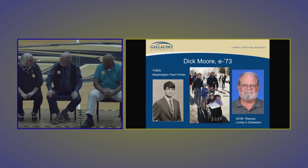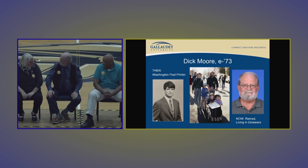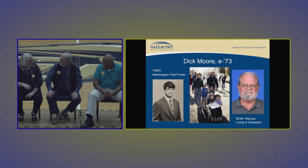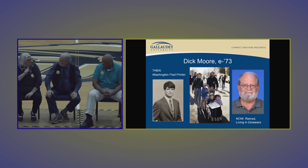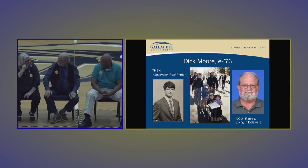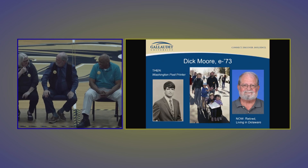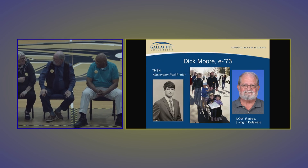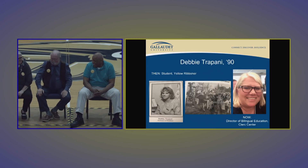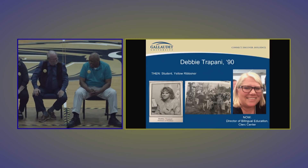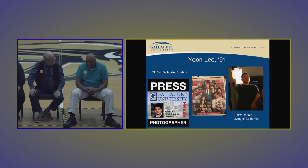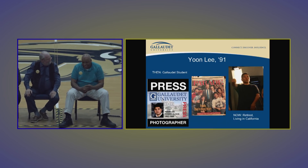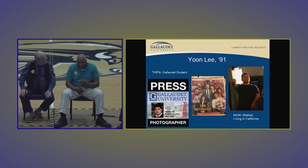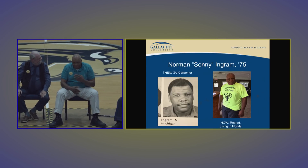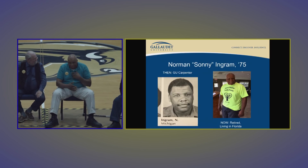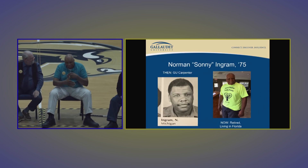Delaware.